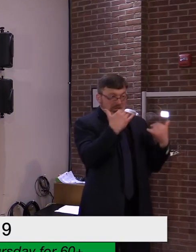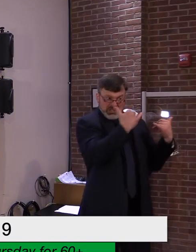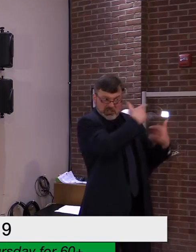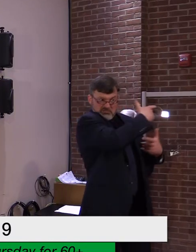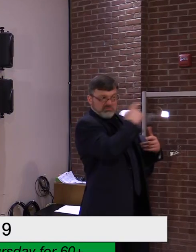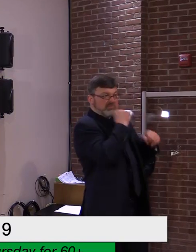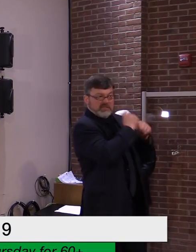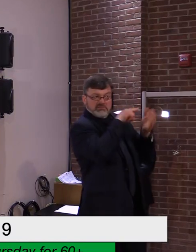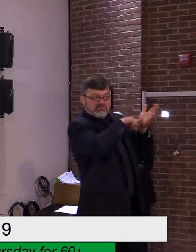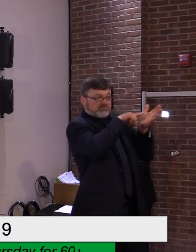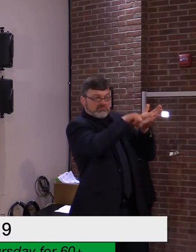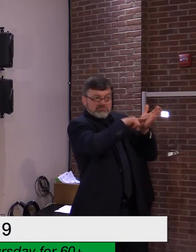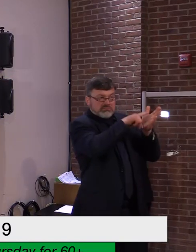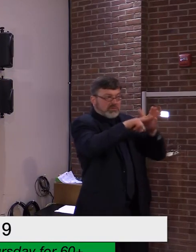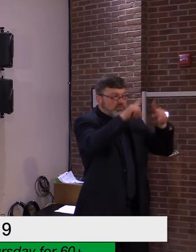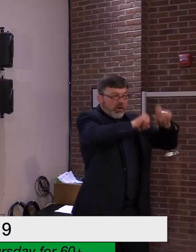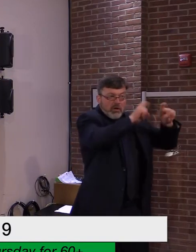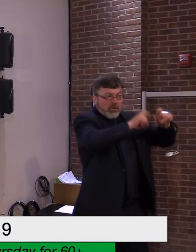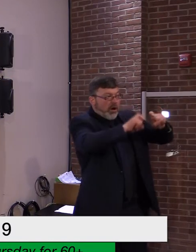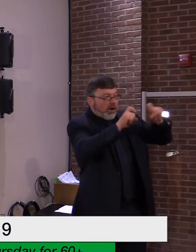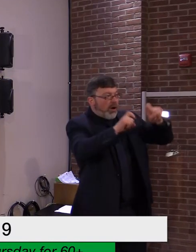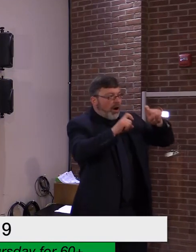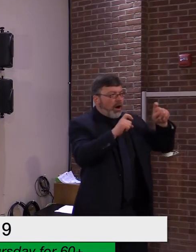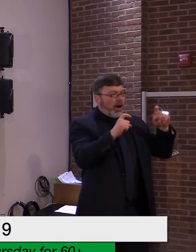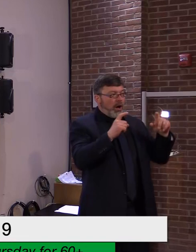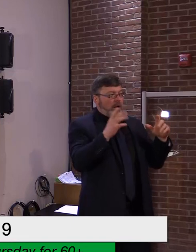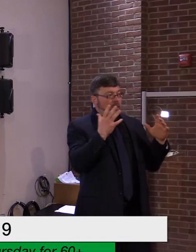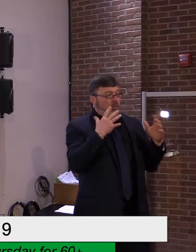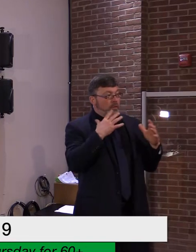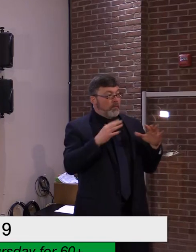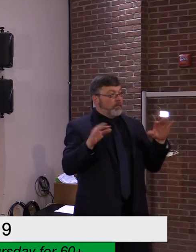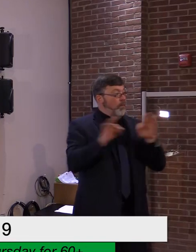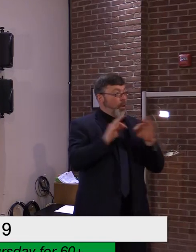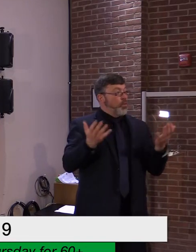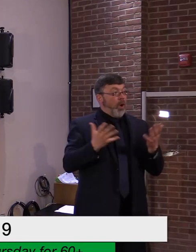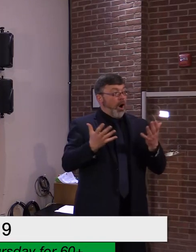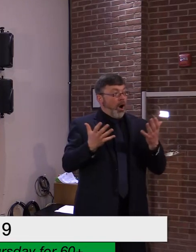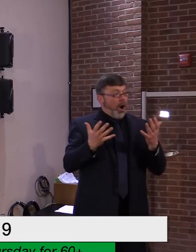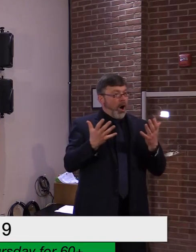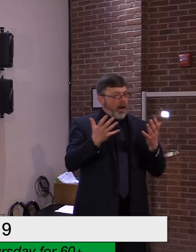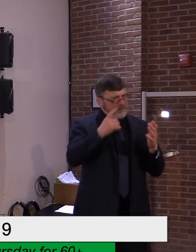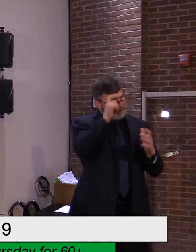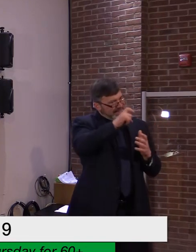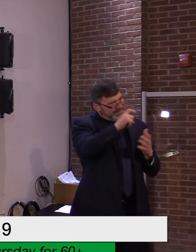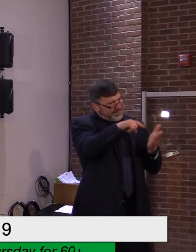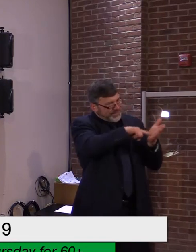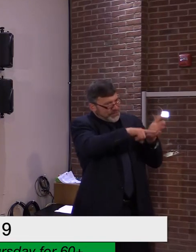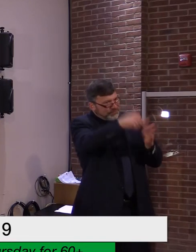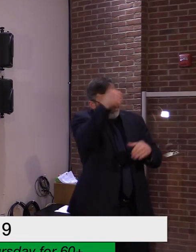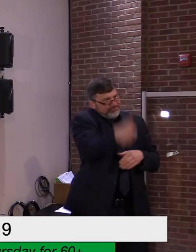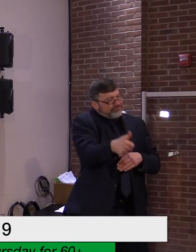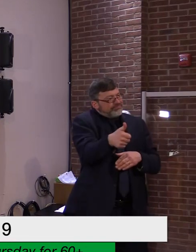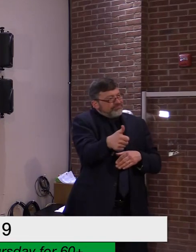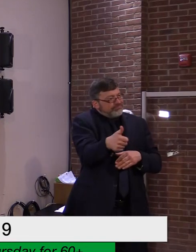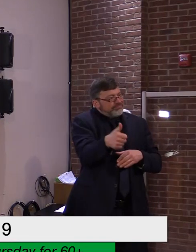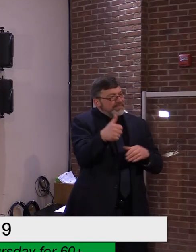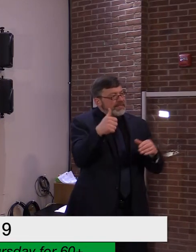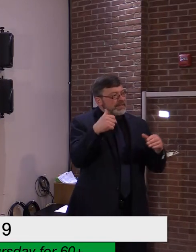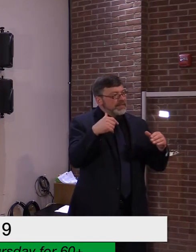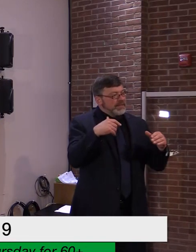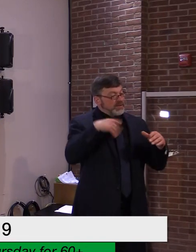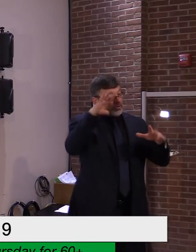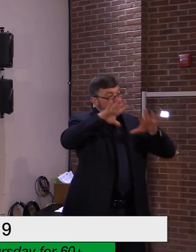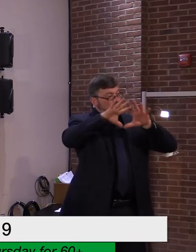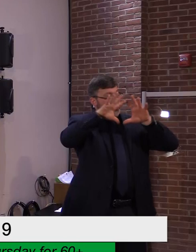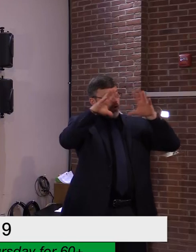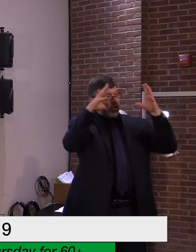we can rely on here and on a global level. This is, recall, a pandemic, and with the return to